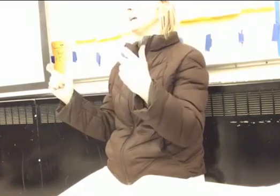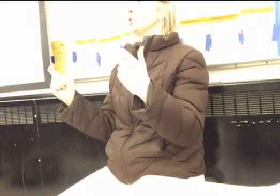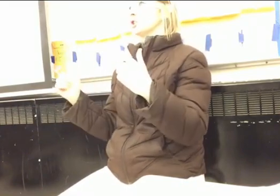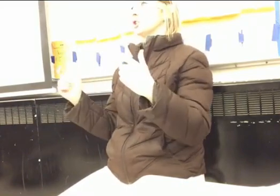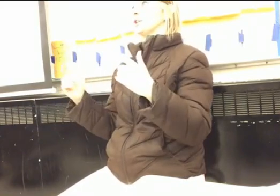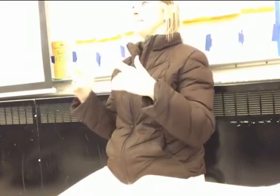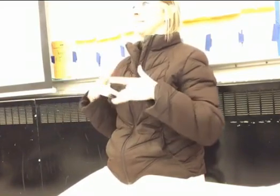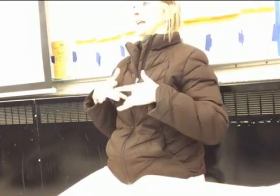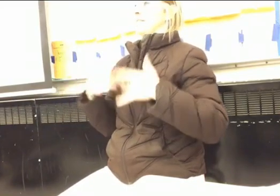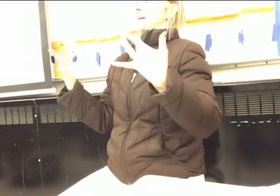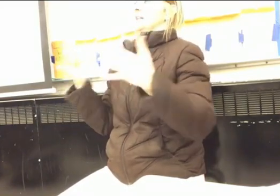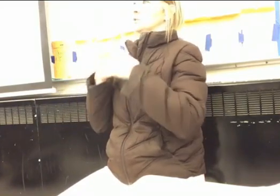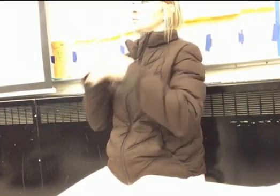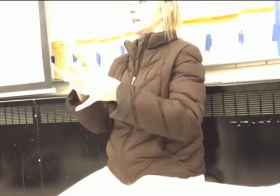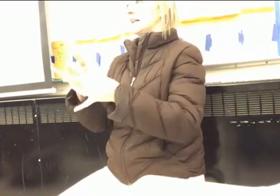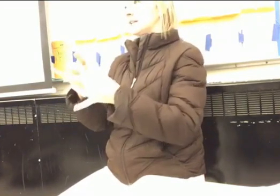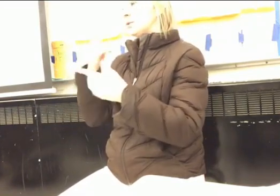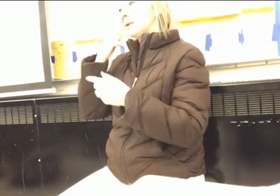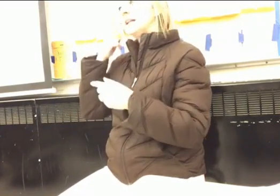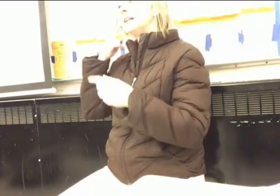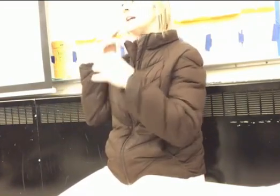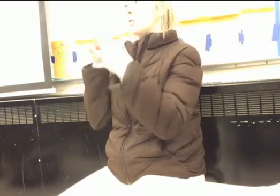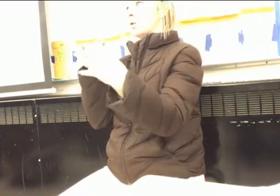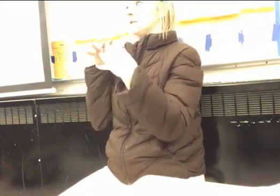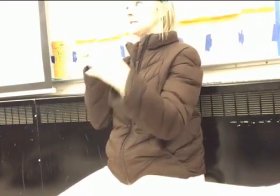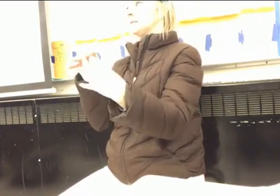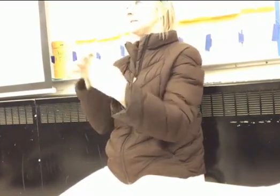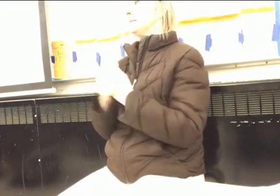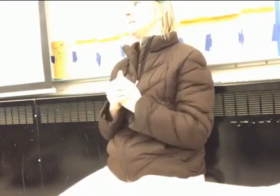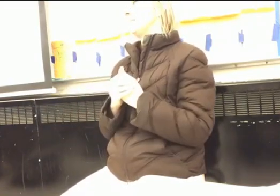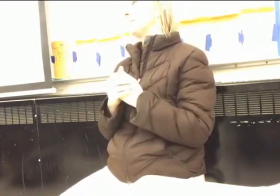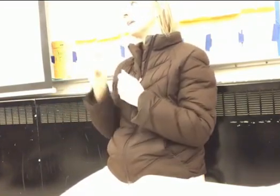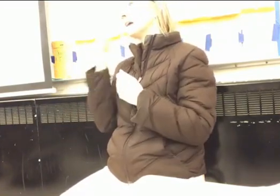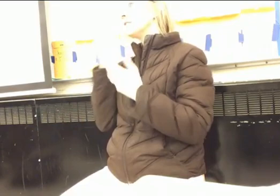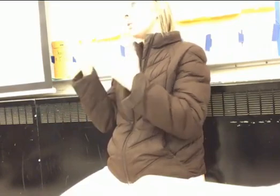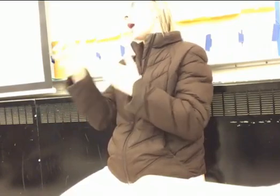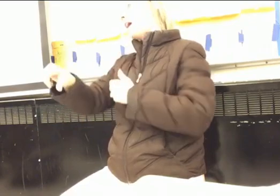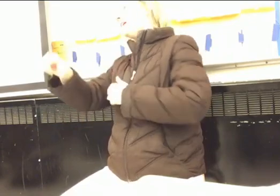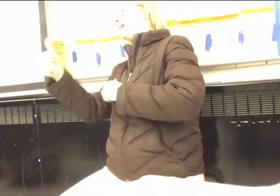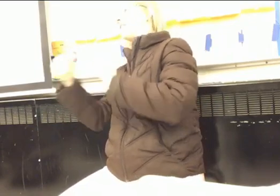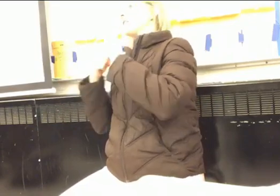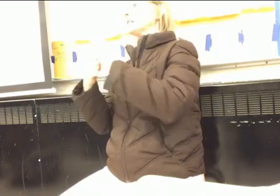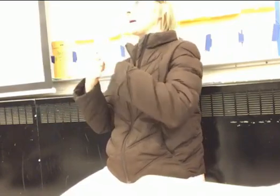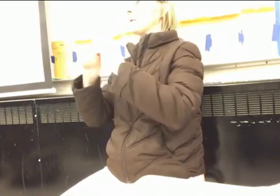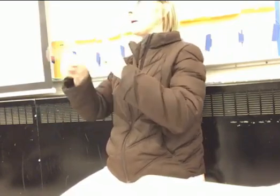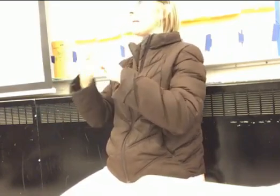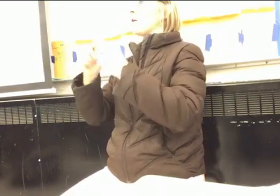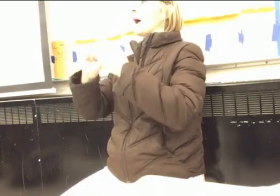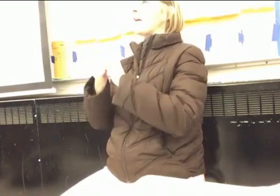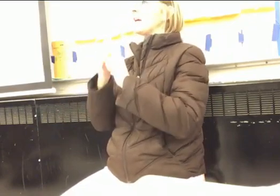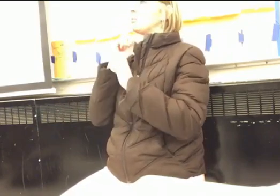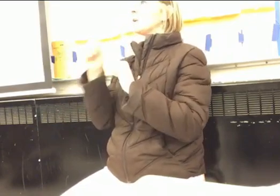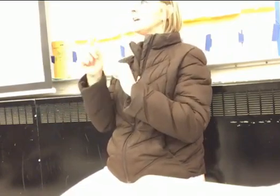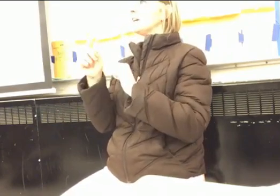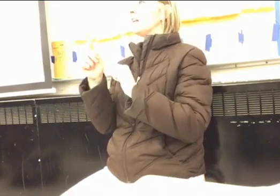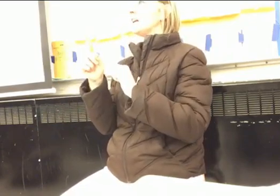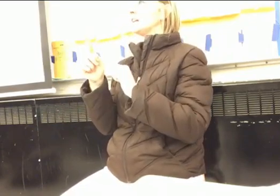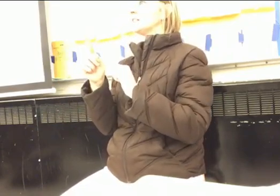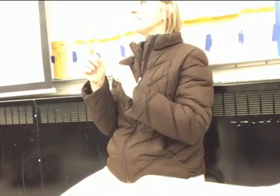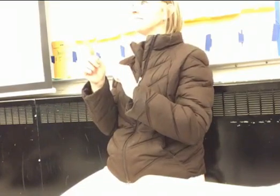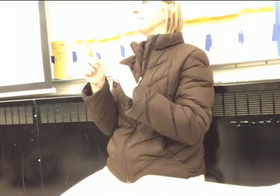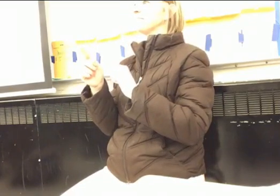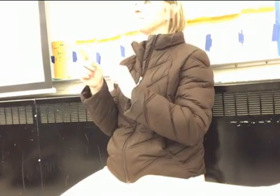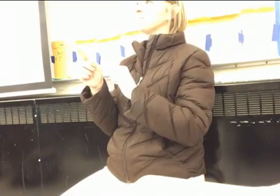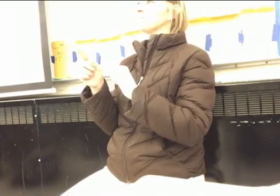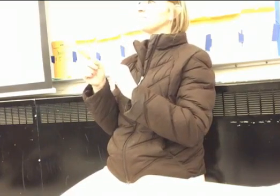event of the Indian Wars. Now, if you kind of want another example of how they really kind of stuck it to the Native